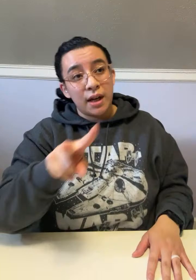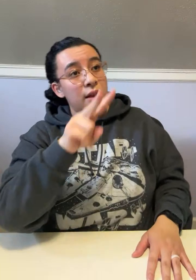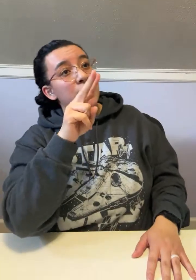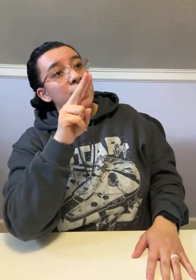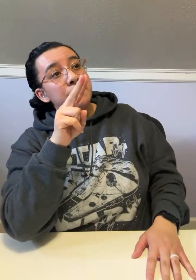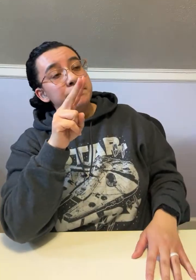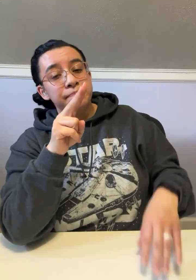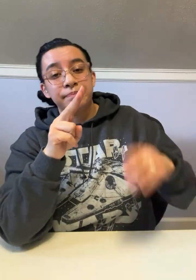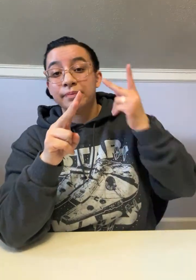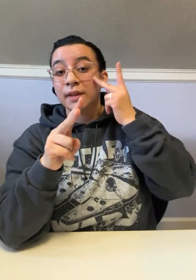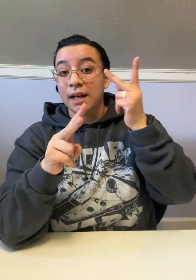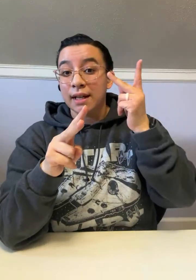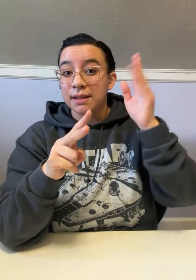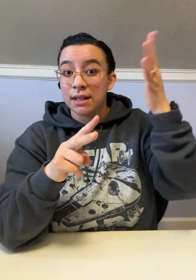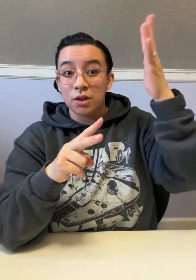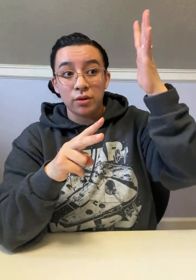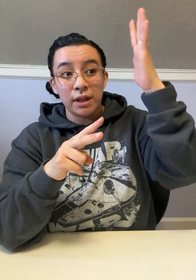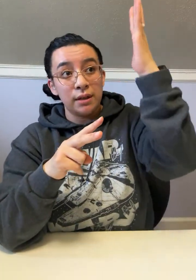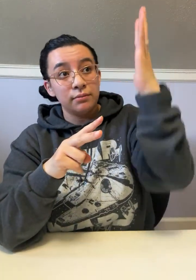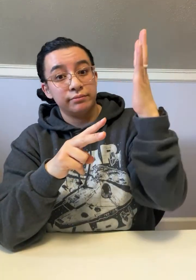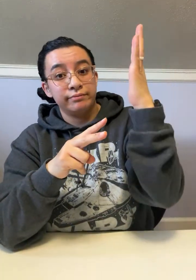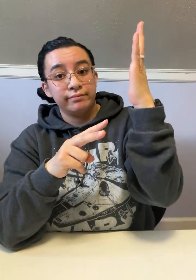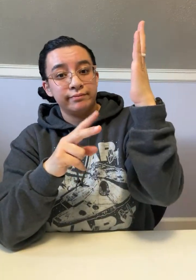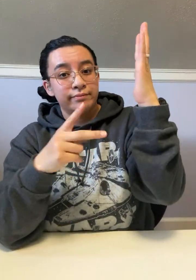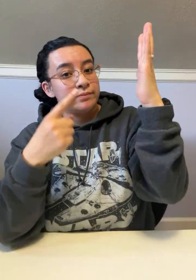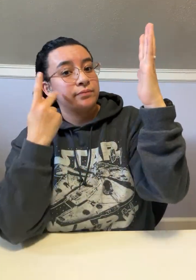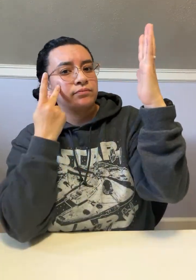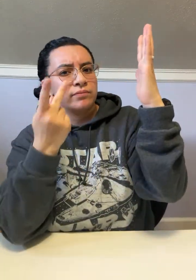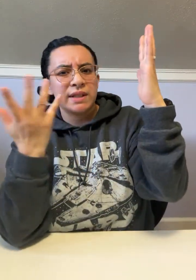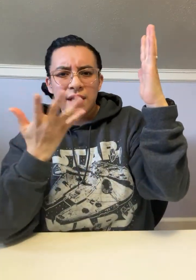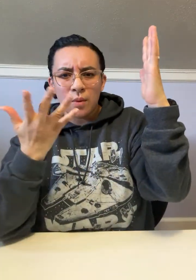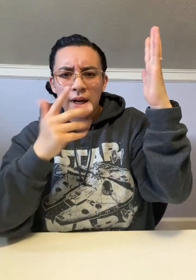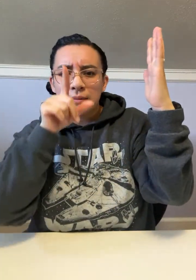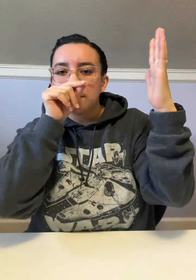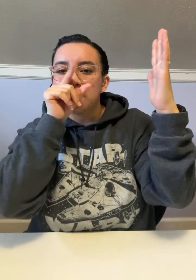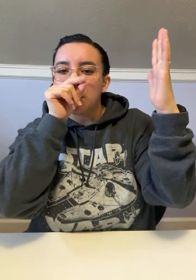look up, I see the tree, see what? Bird.